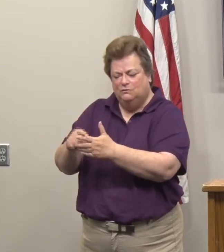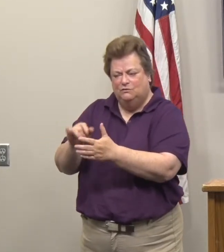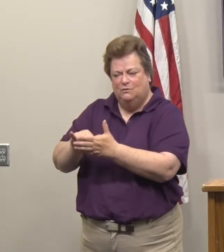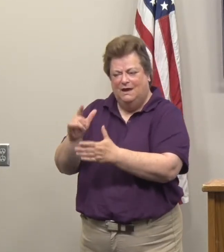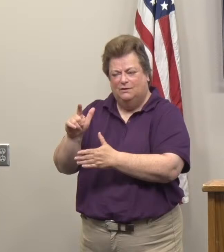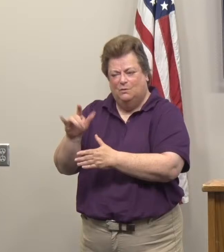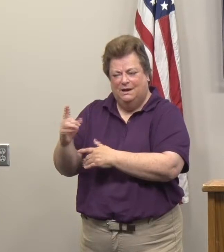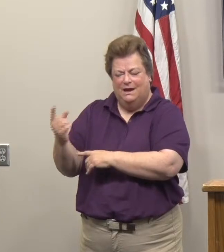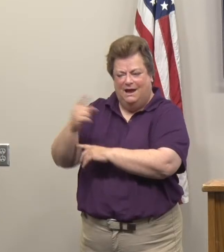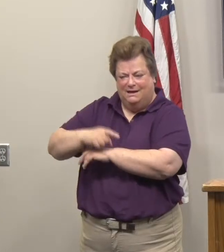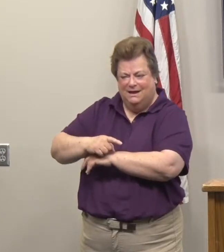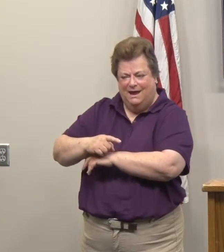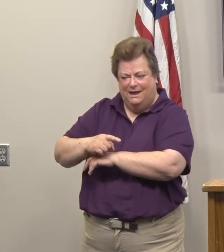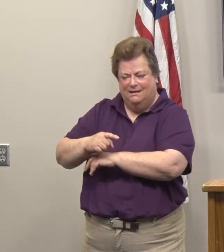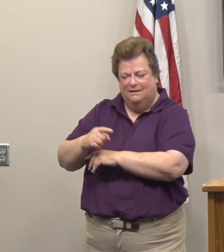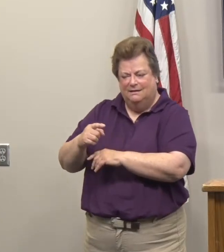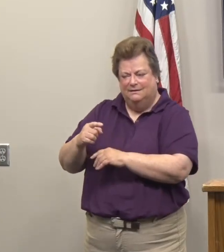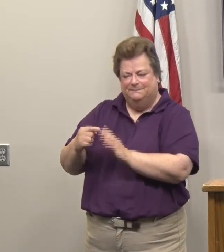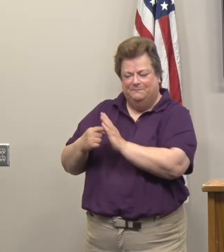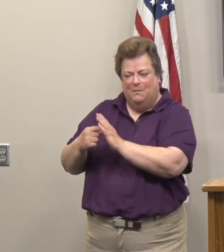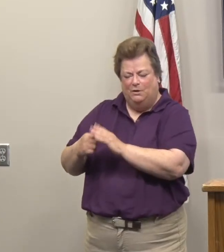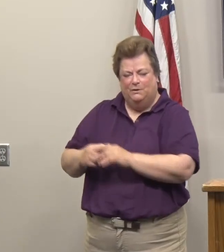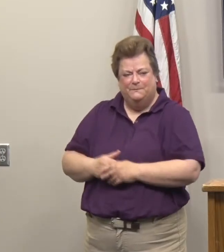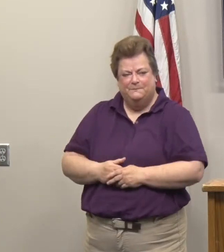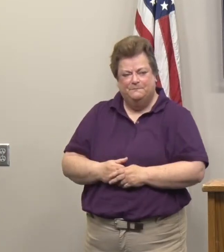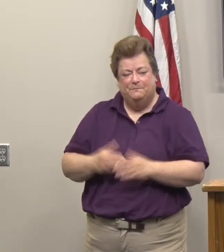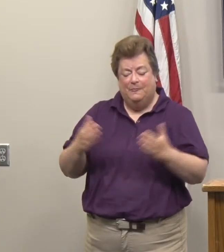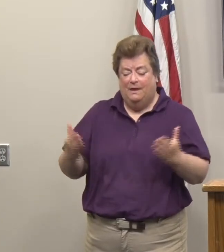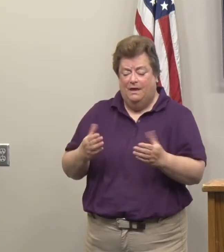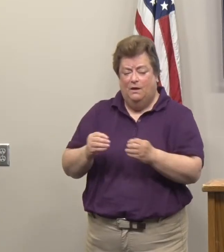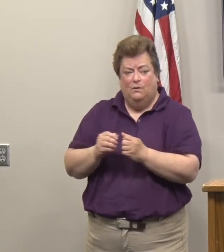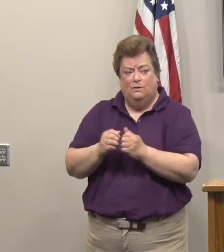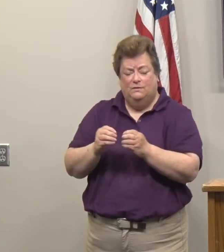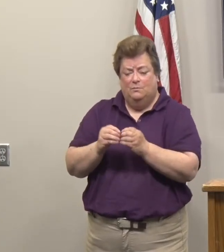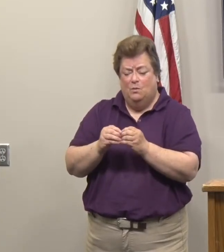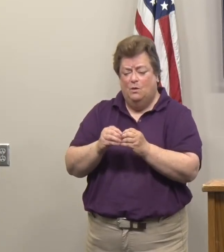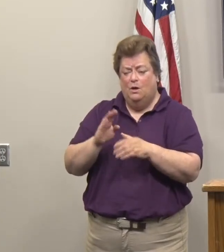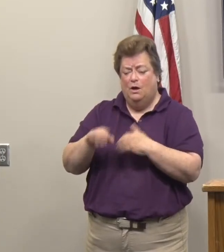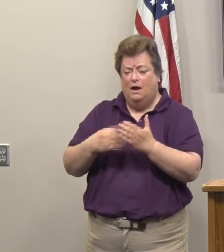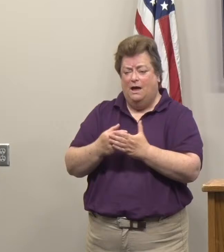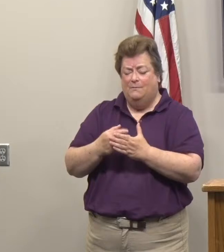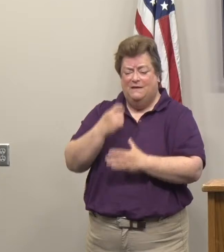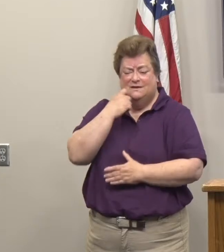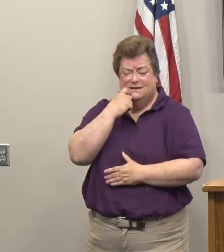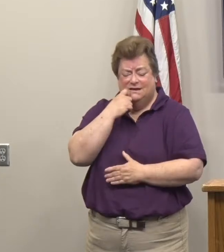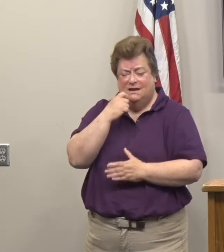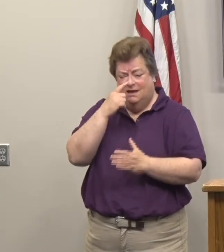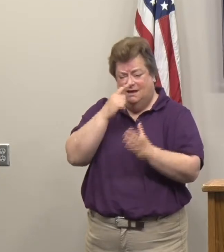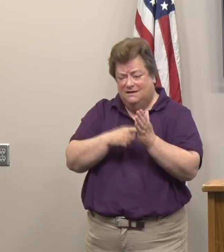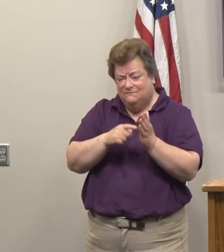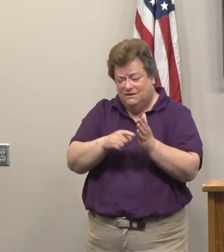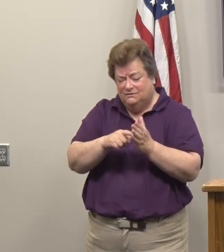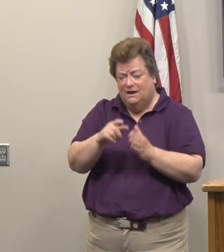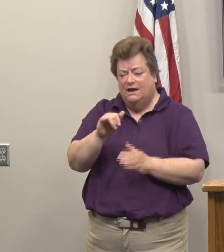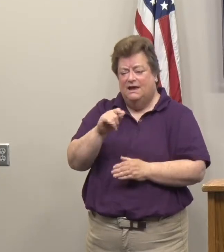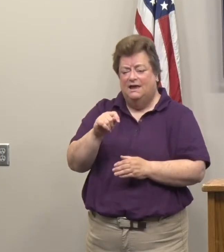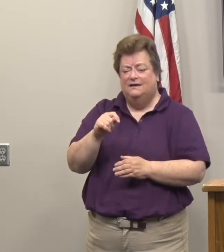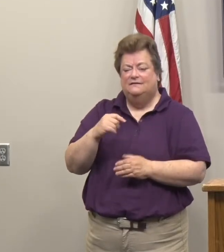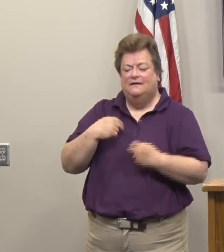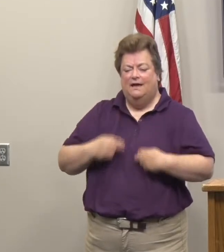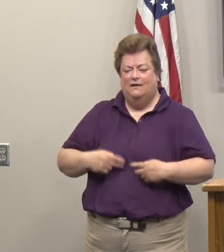who contracted the virus in May. And here with more on the latest investigations by our local health department is Health Director